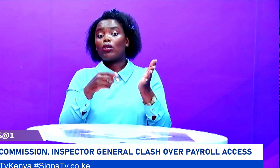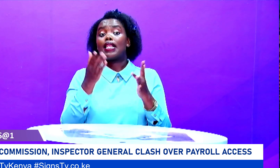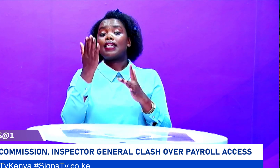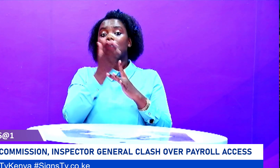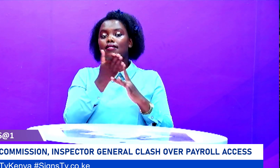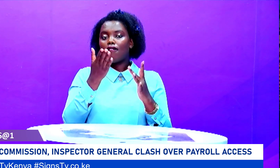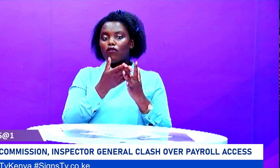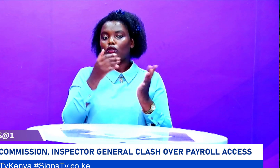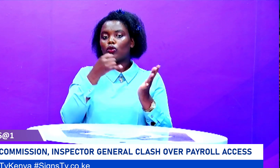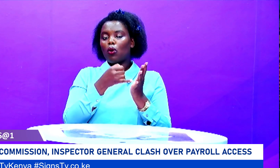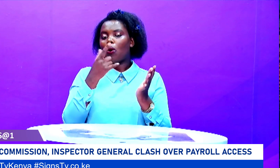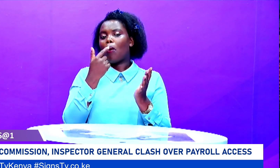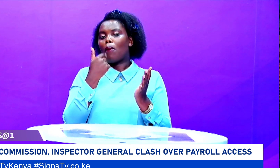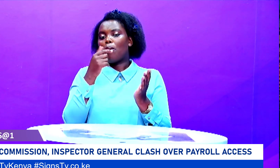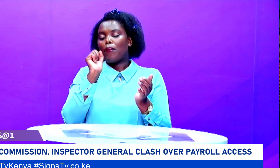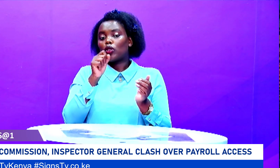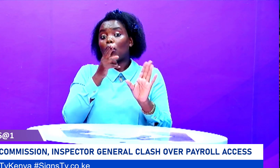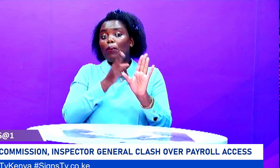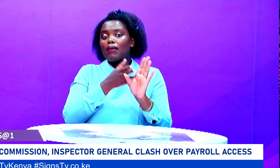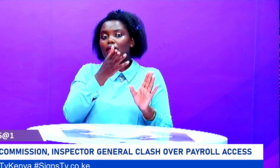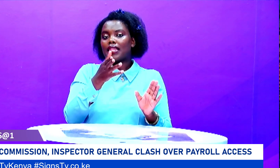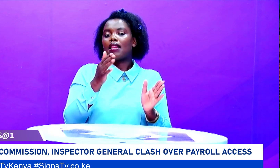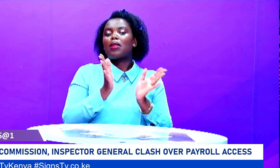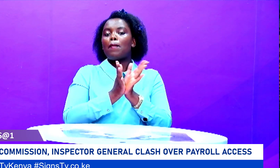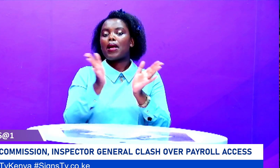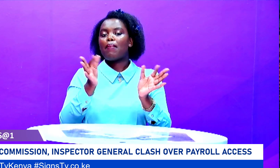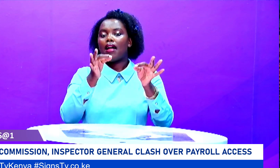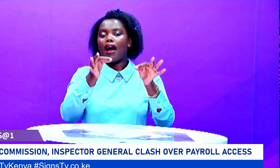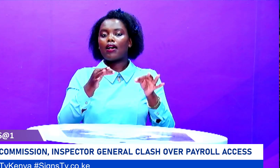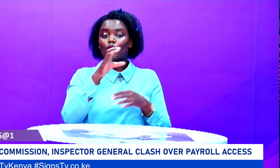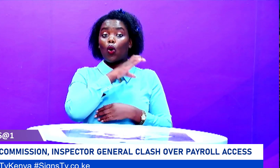requiring interventions from the Public Accounts Committee, PSC.